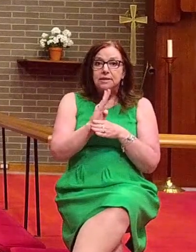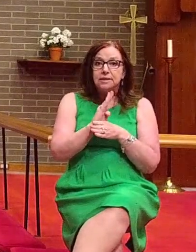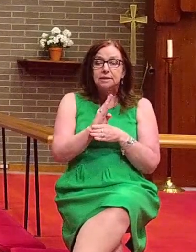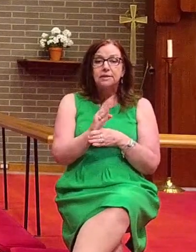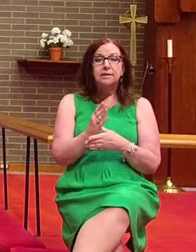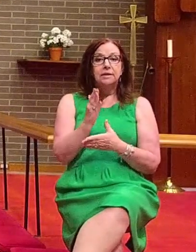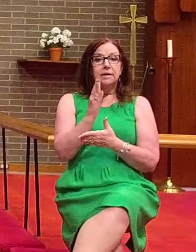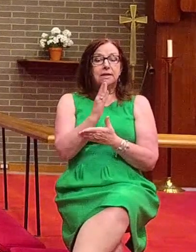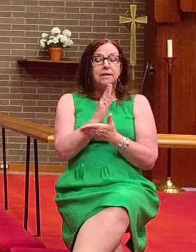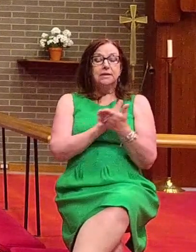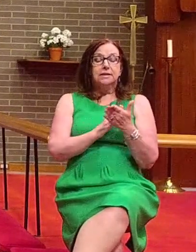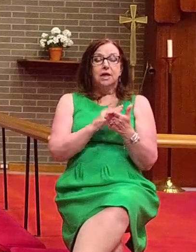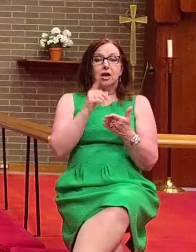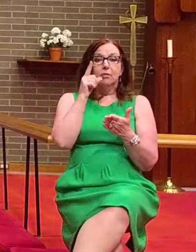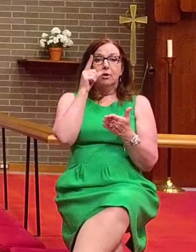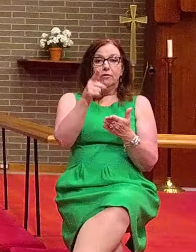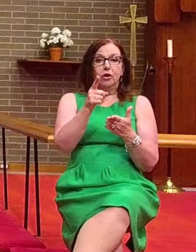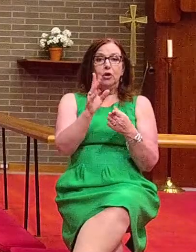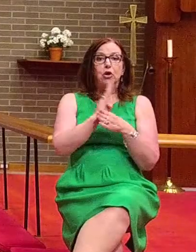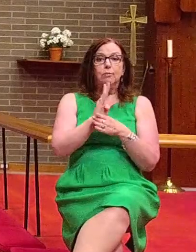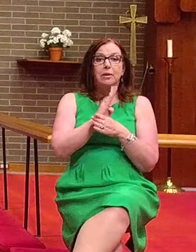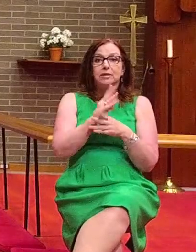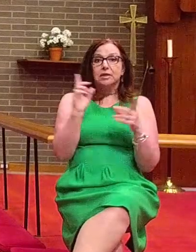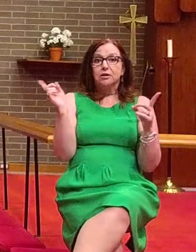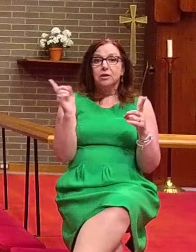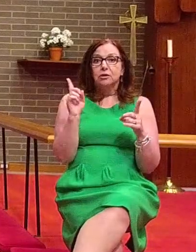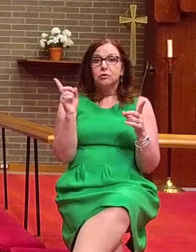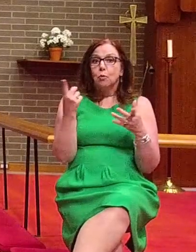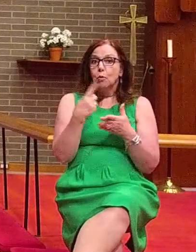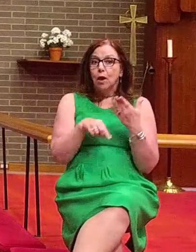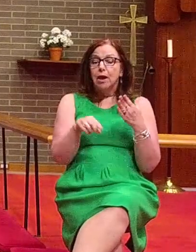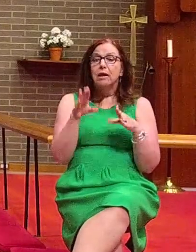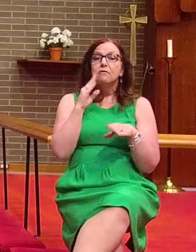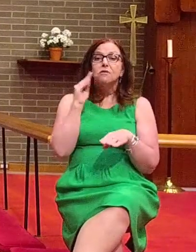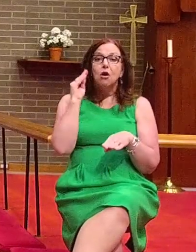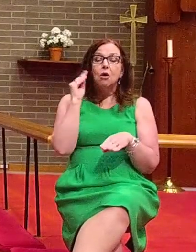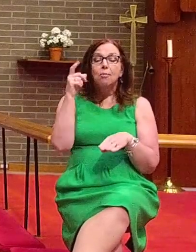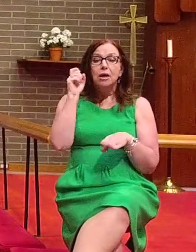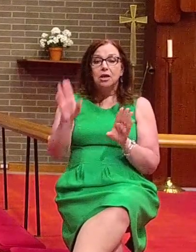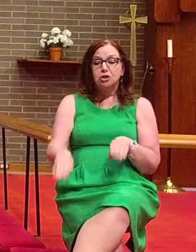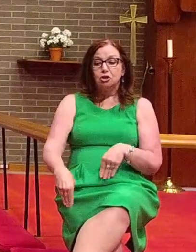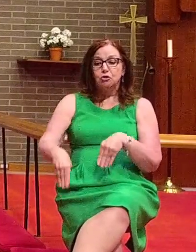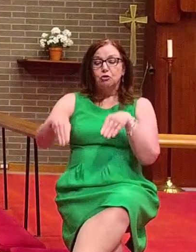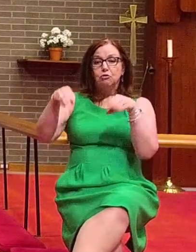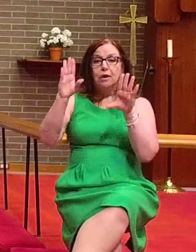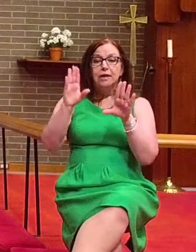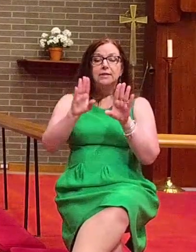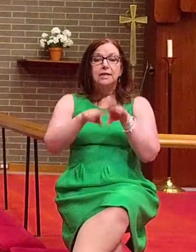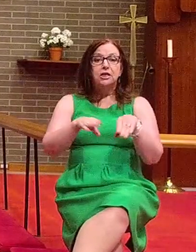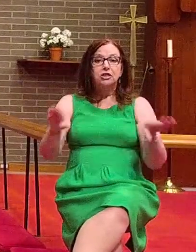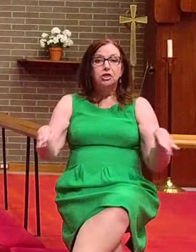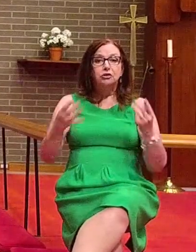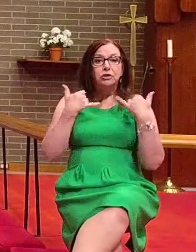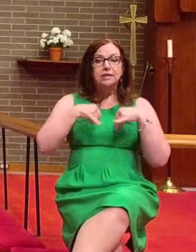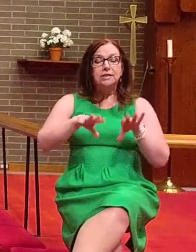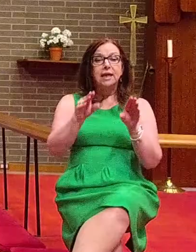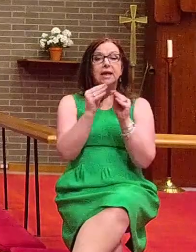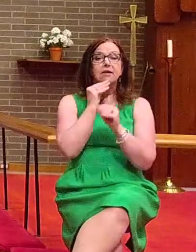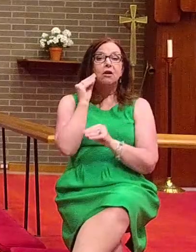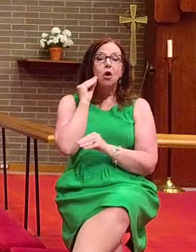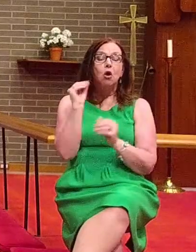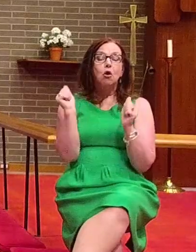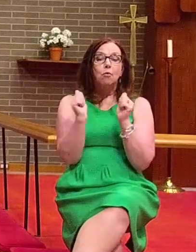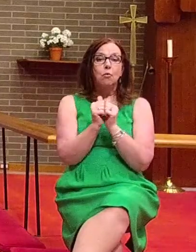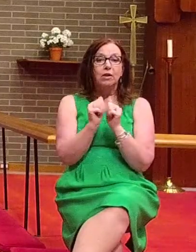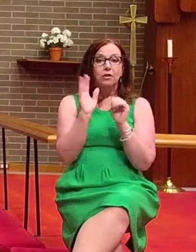the home as you raise children and stay home with them, which, yes, is just as much, if not more,